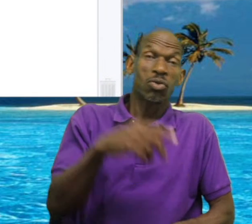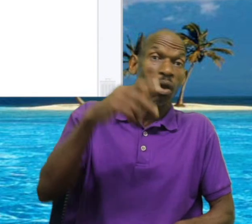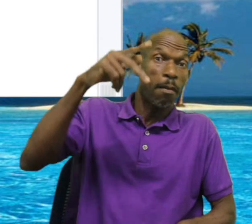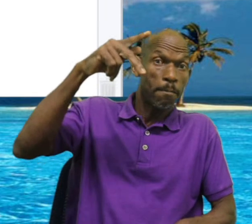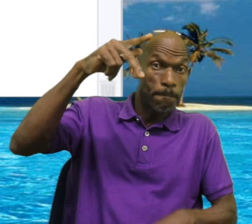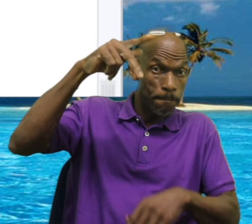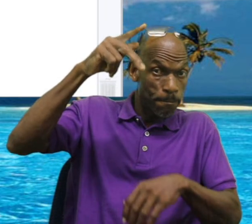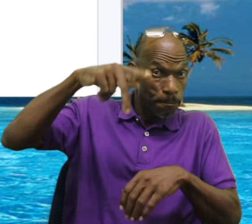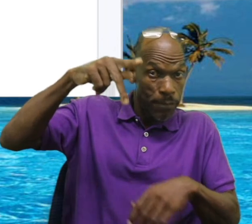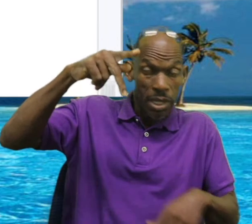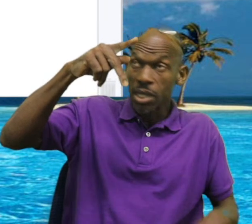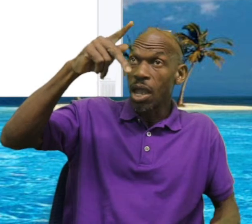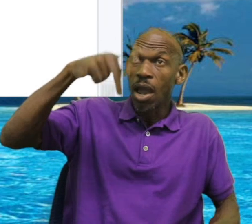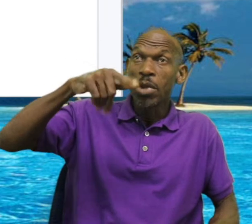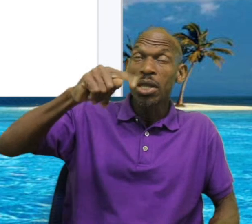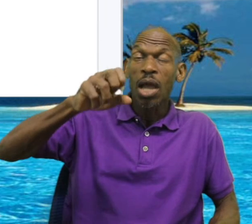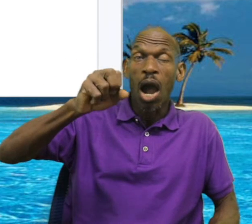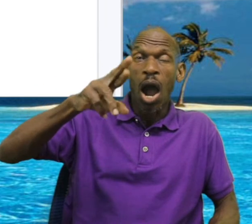is tall